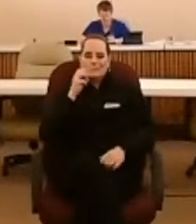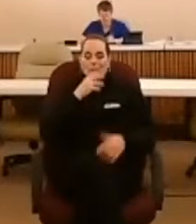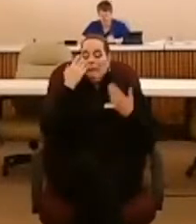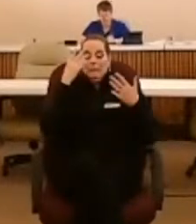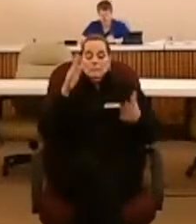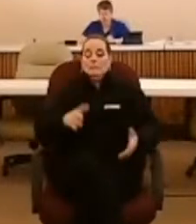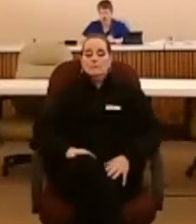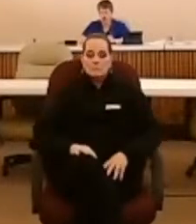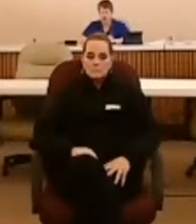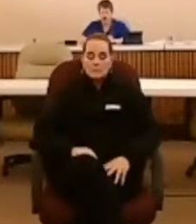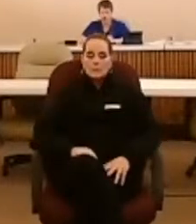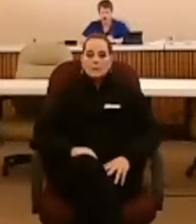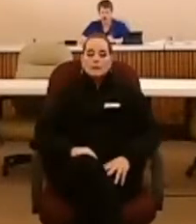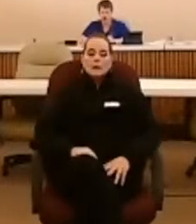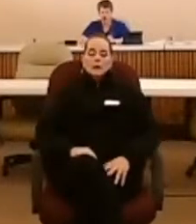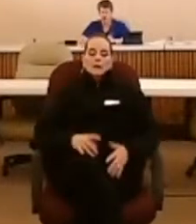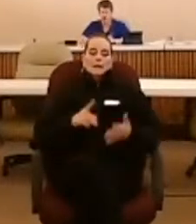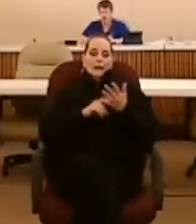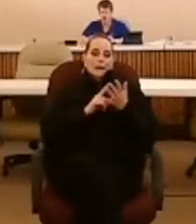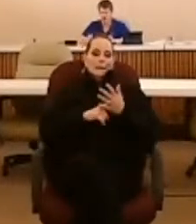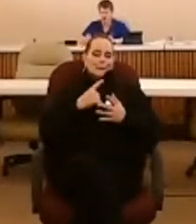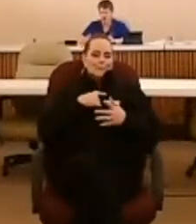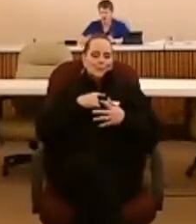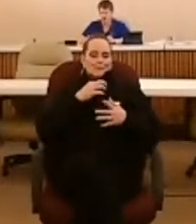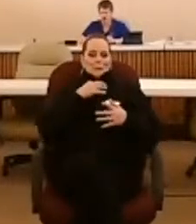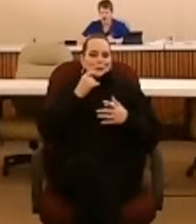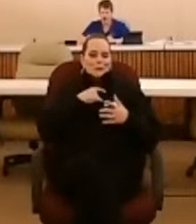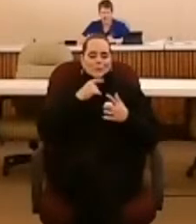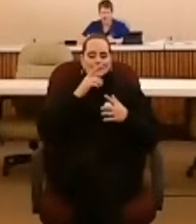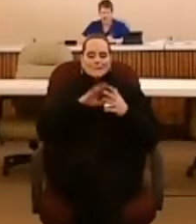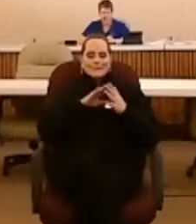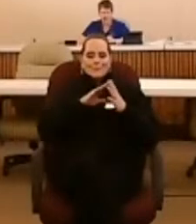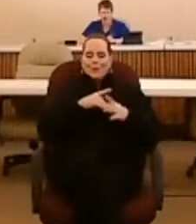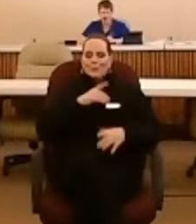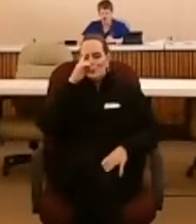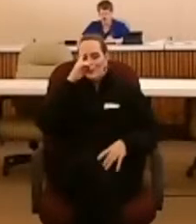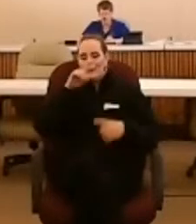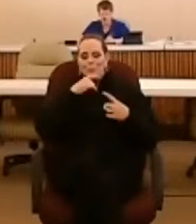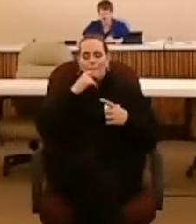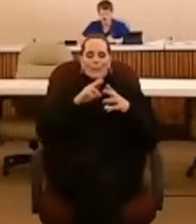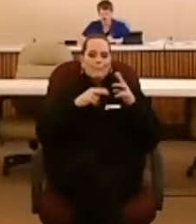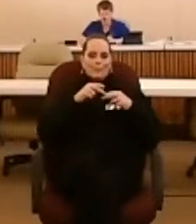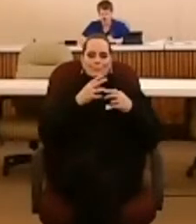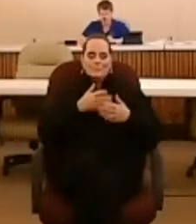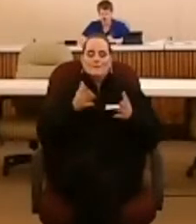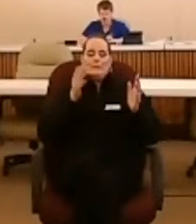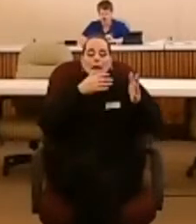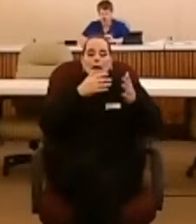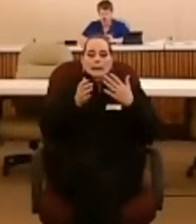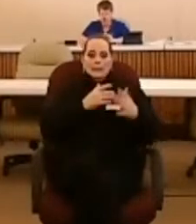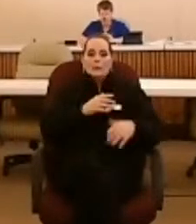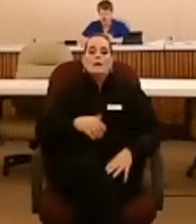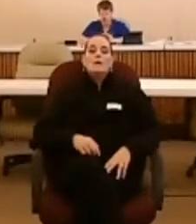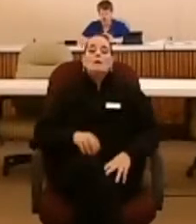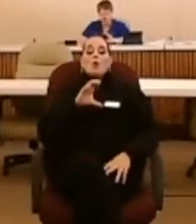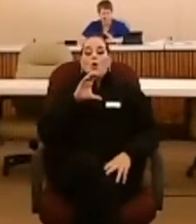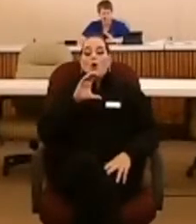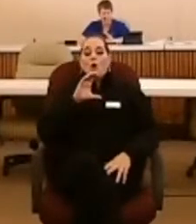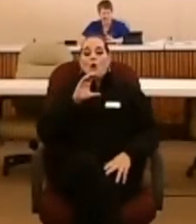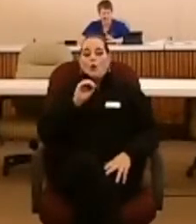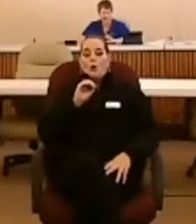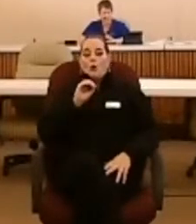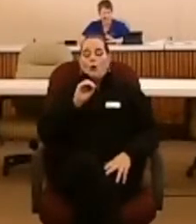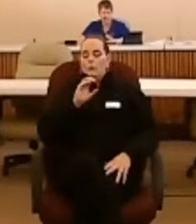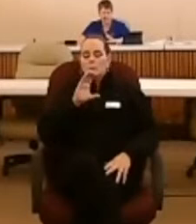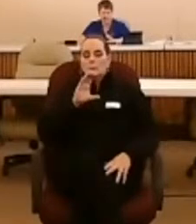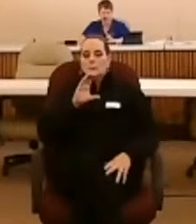don't know. I sometimes wonder what some of these developers were thinking when they put these things together. The cul-de-sacs, I get it.